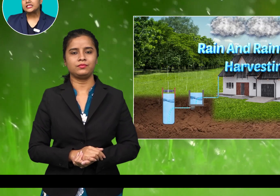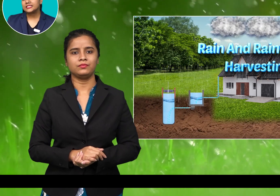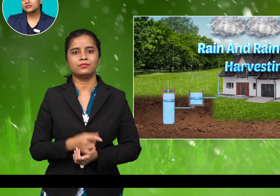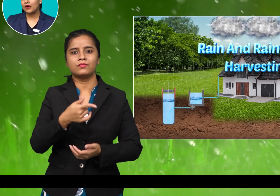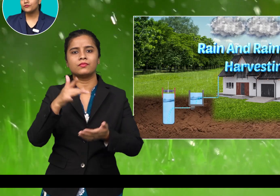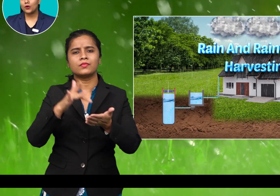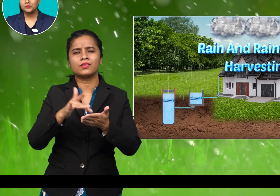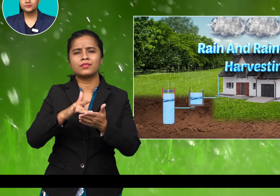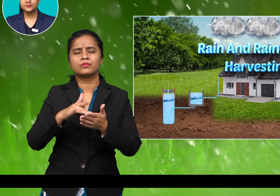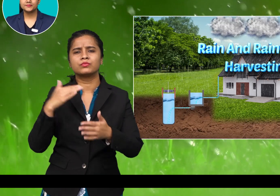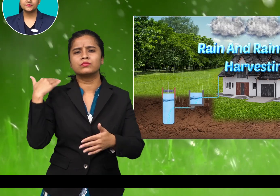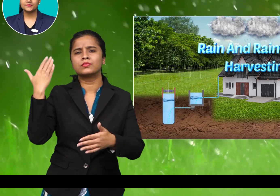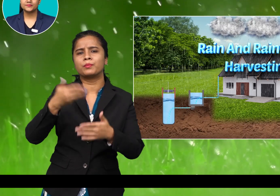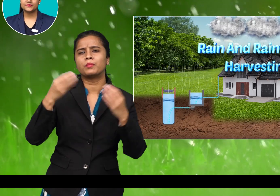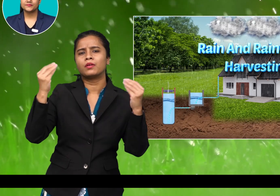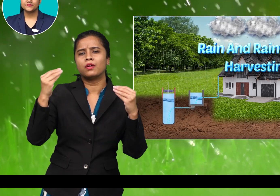Where does it come from?